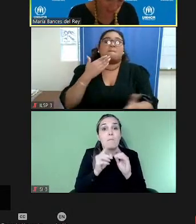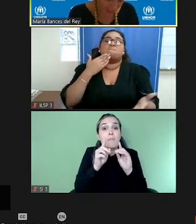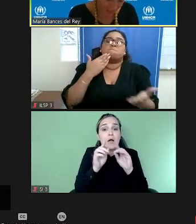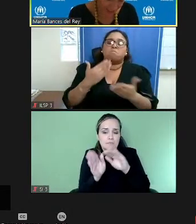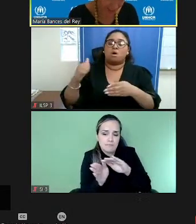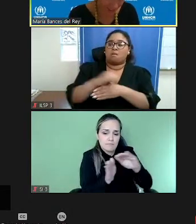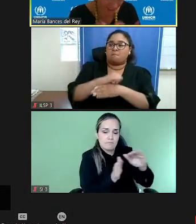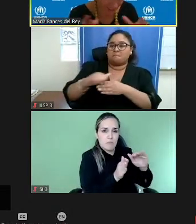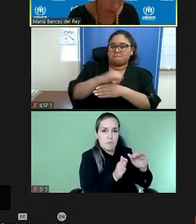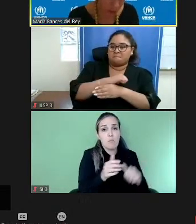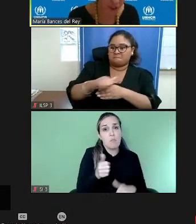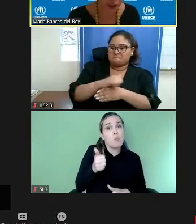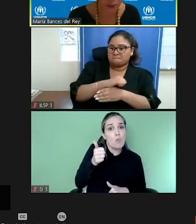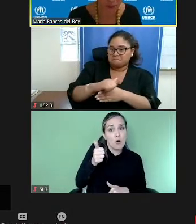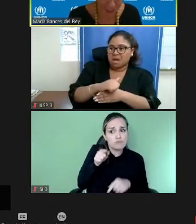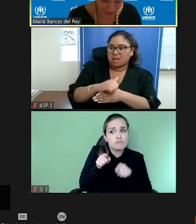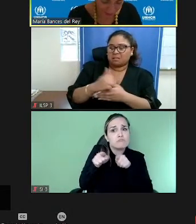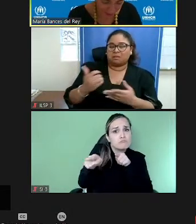in